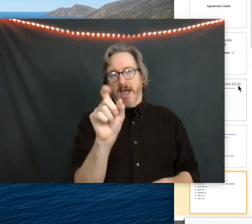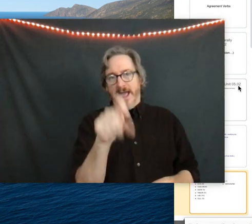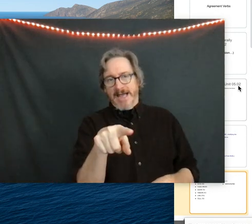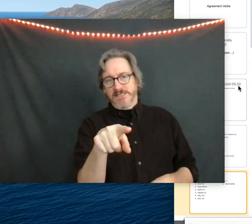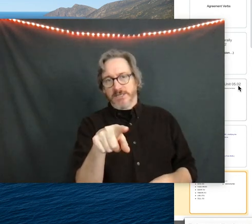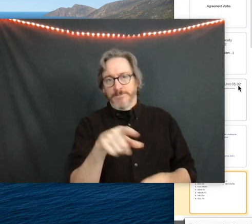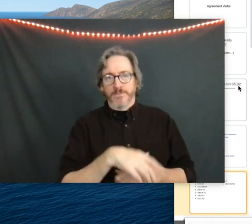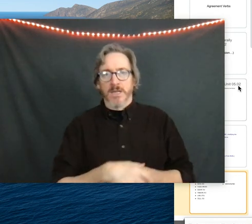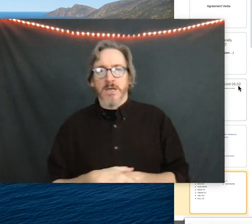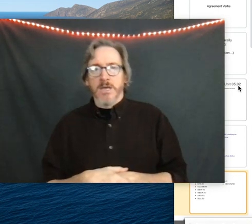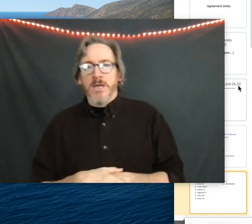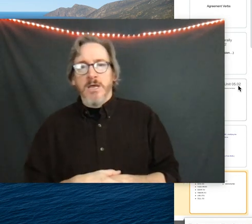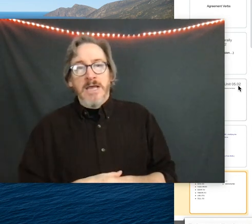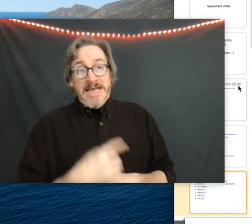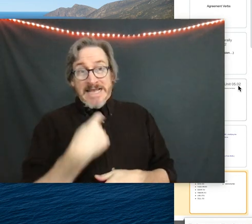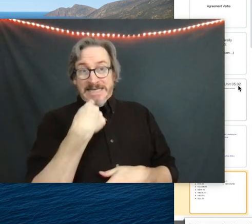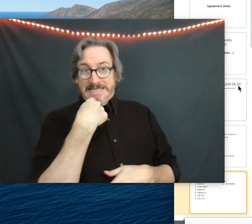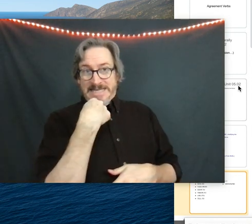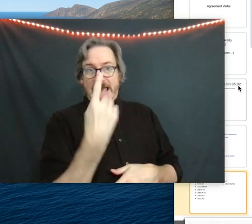So ask.